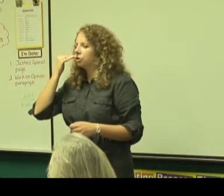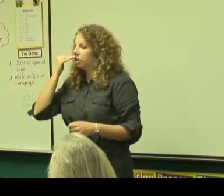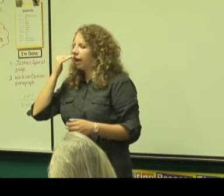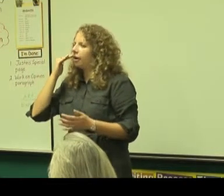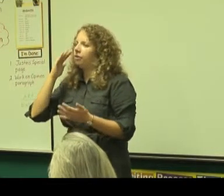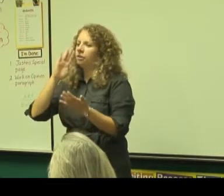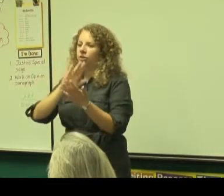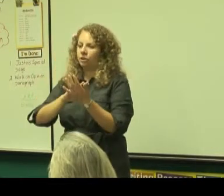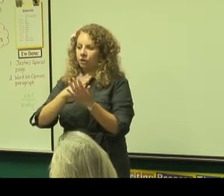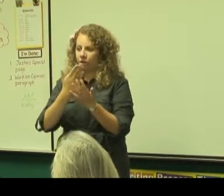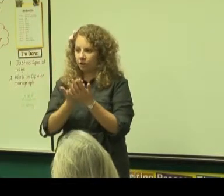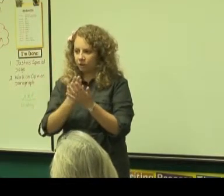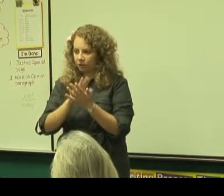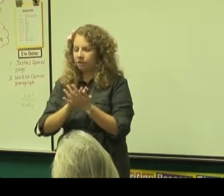Cook how.